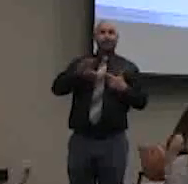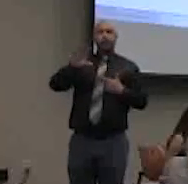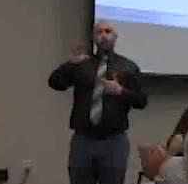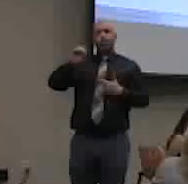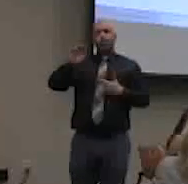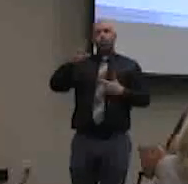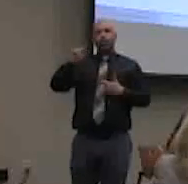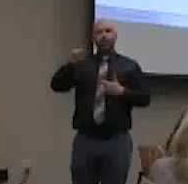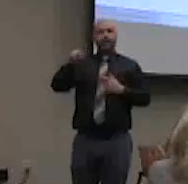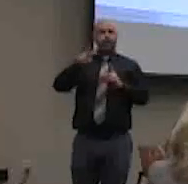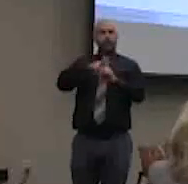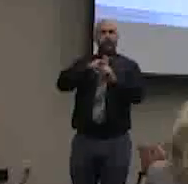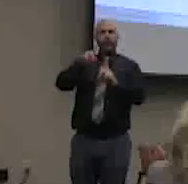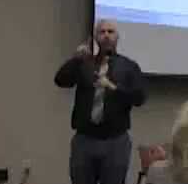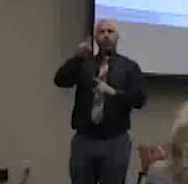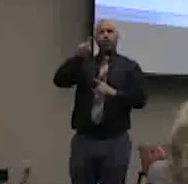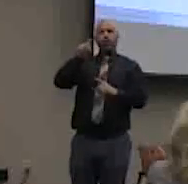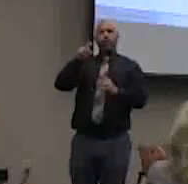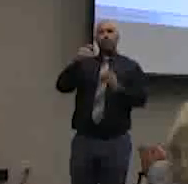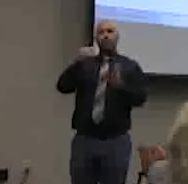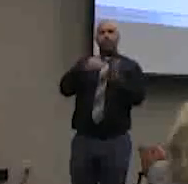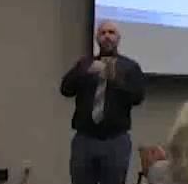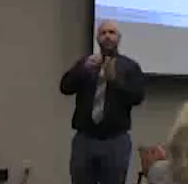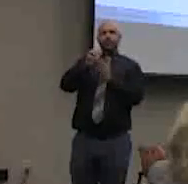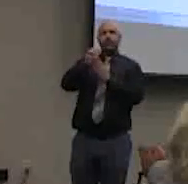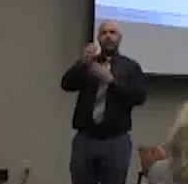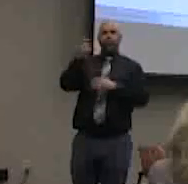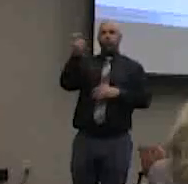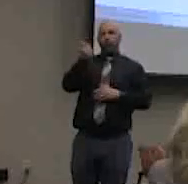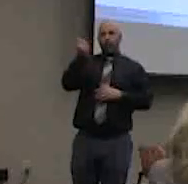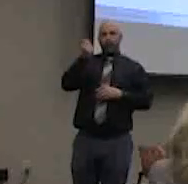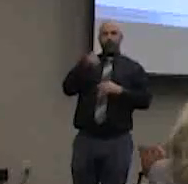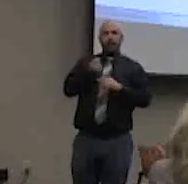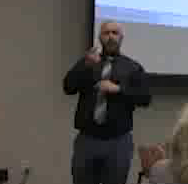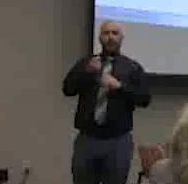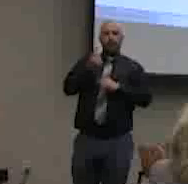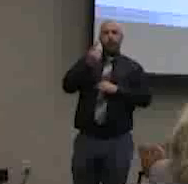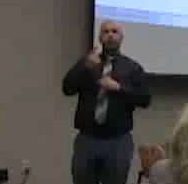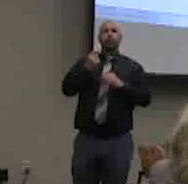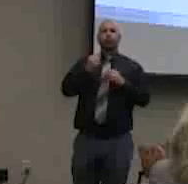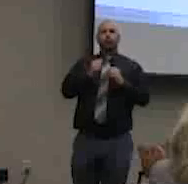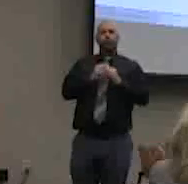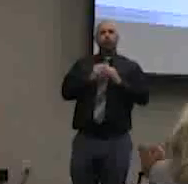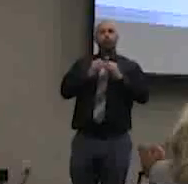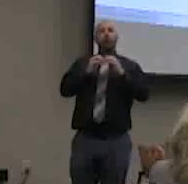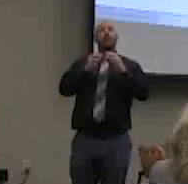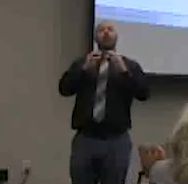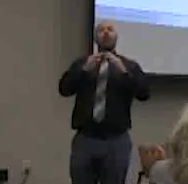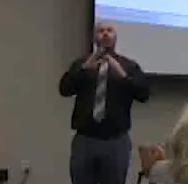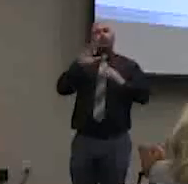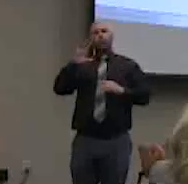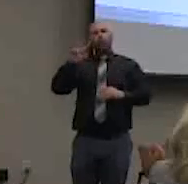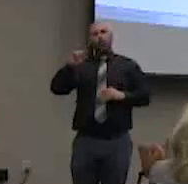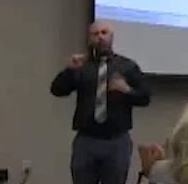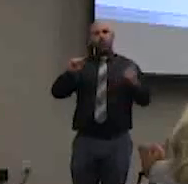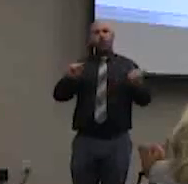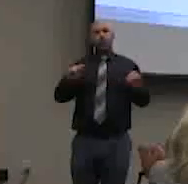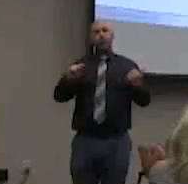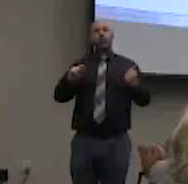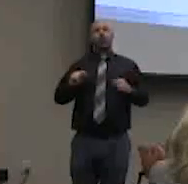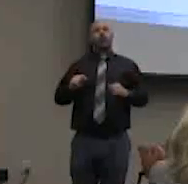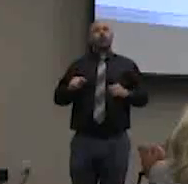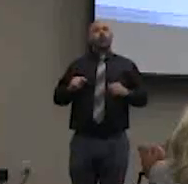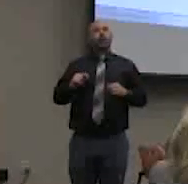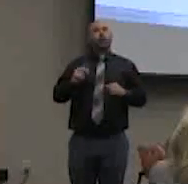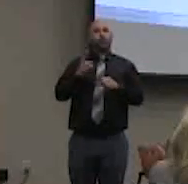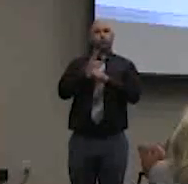per year to build this work, staff it, shape it up, convene in all the ways that they talked about. And then we have used federal grant funding